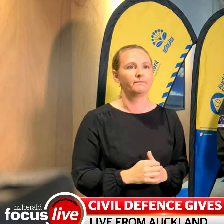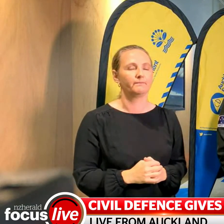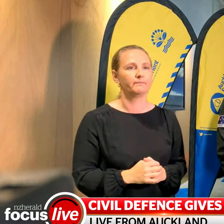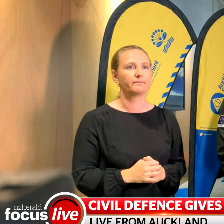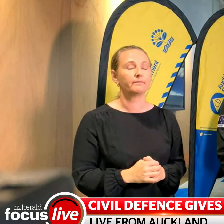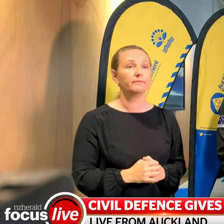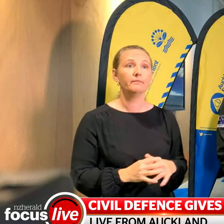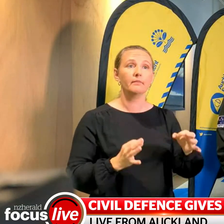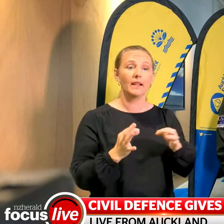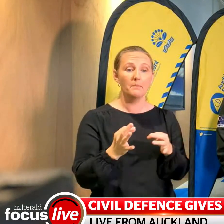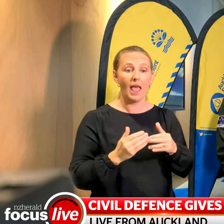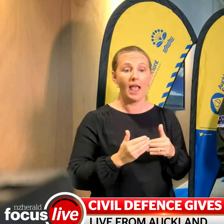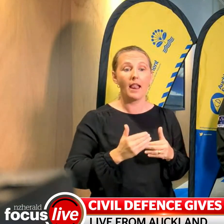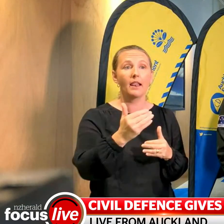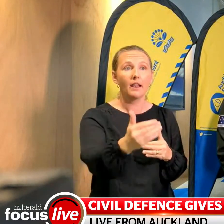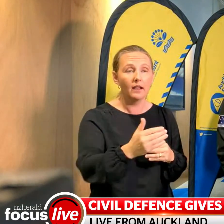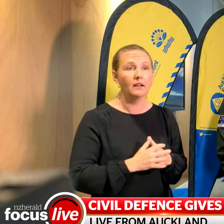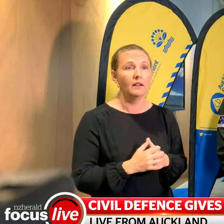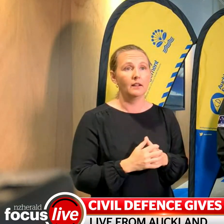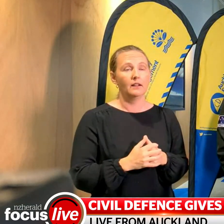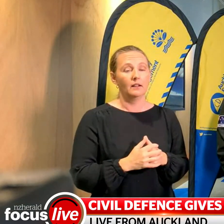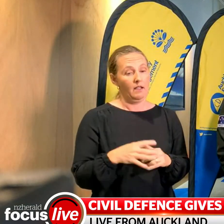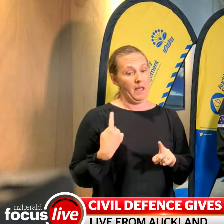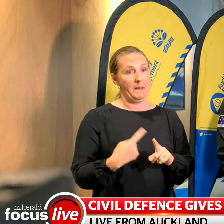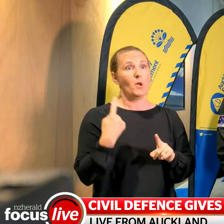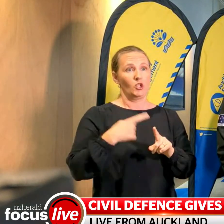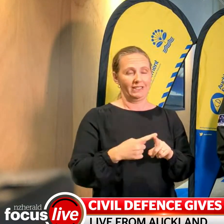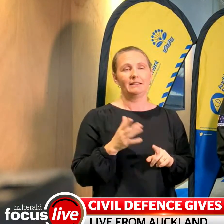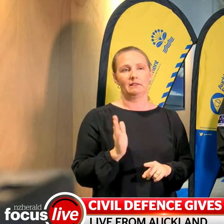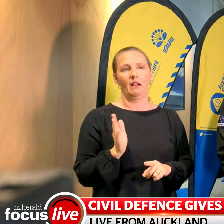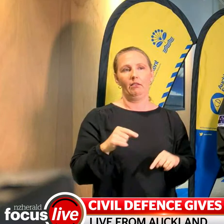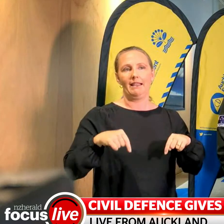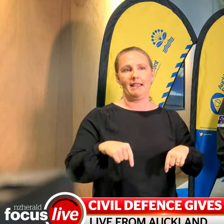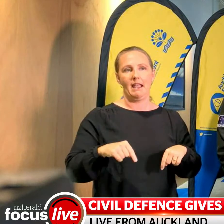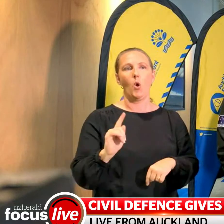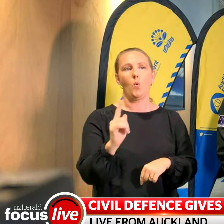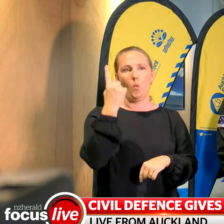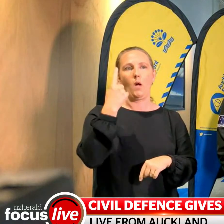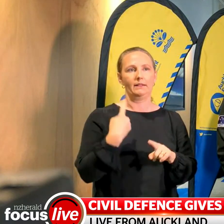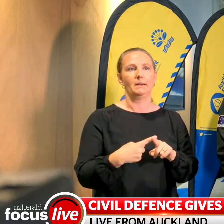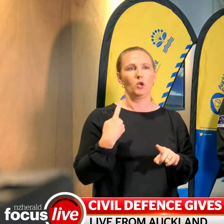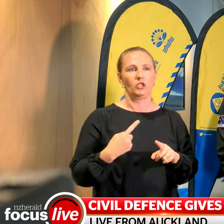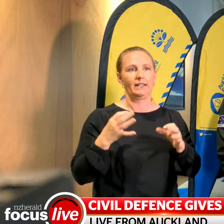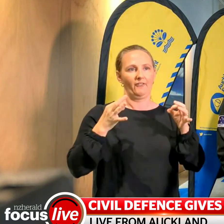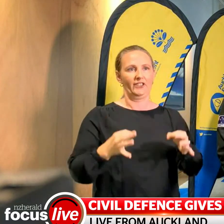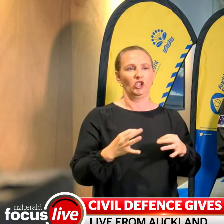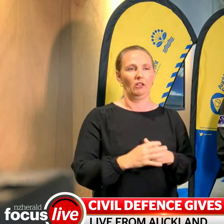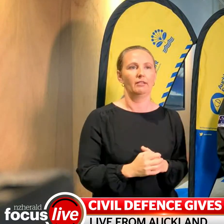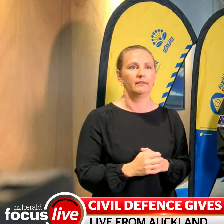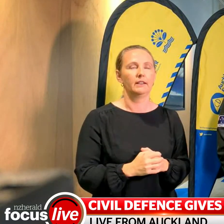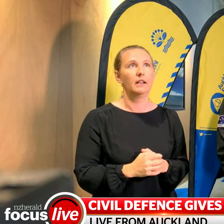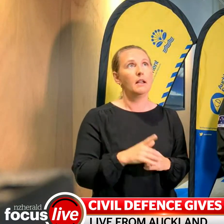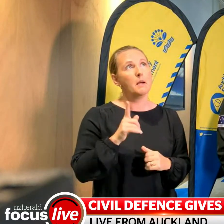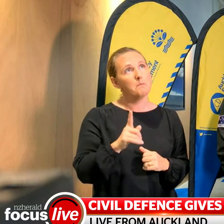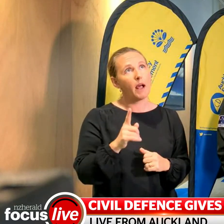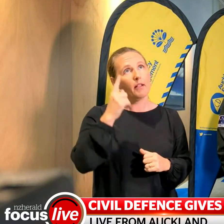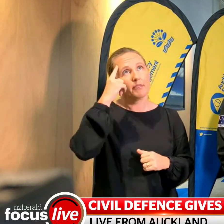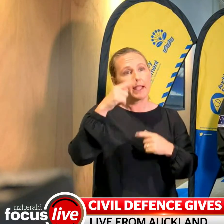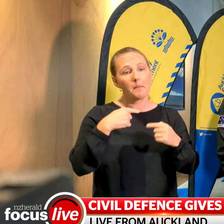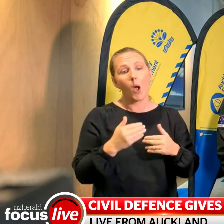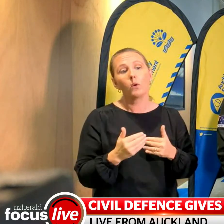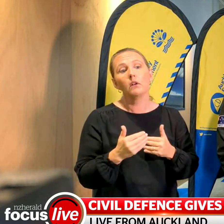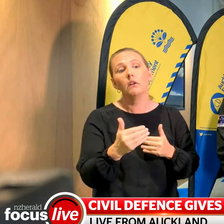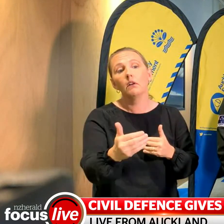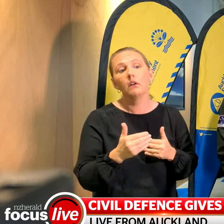ahead, obviously the declaration in Auckland remains in place, but as we look ahead, we do need to start thinking about the next